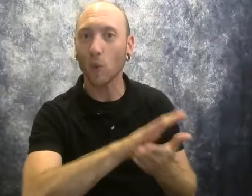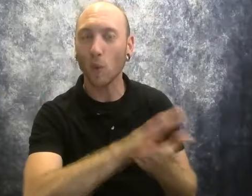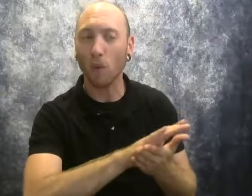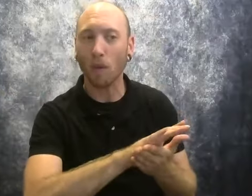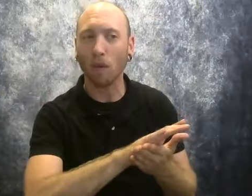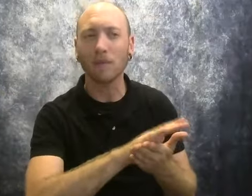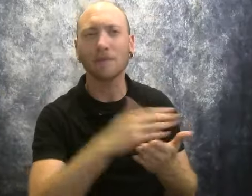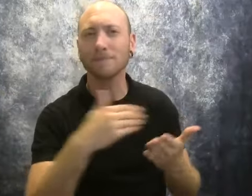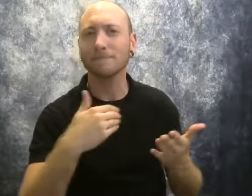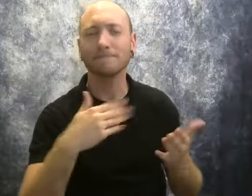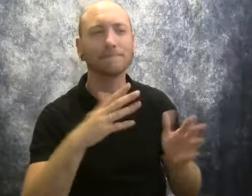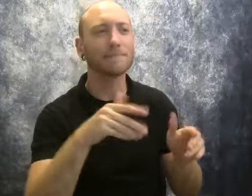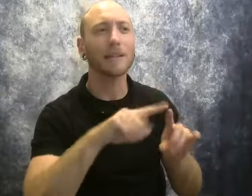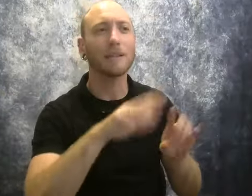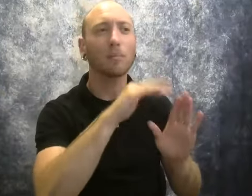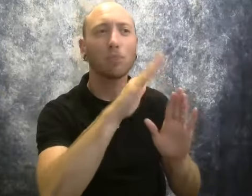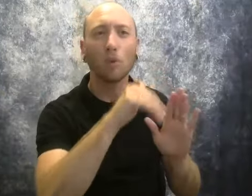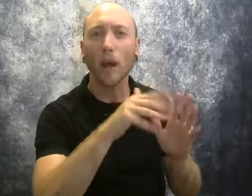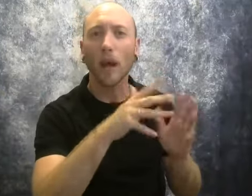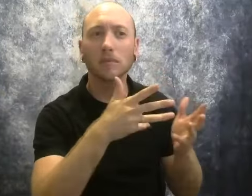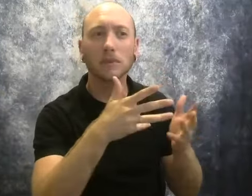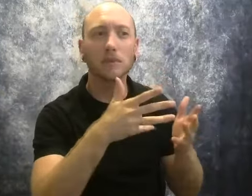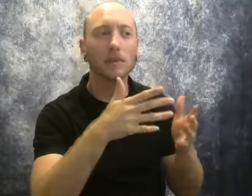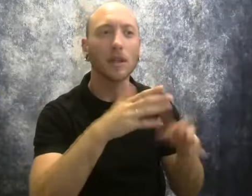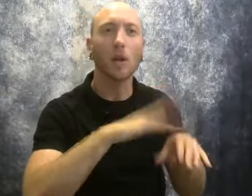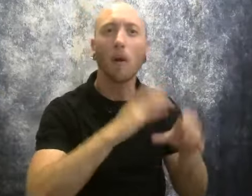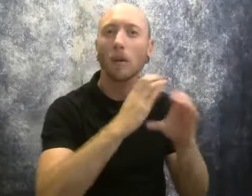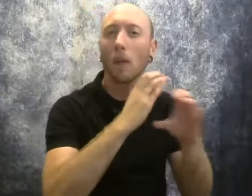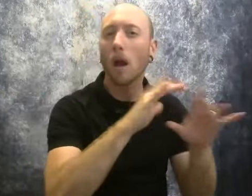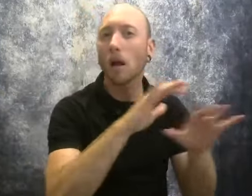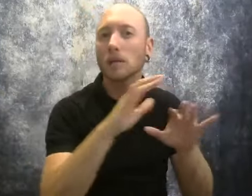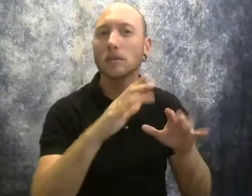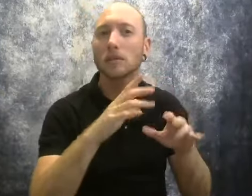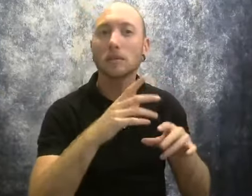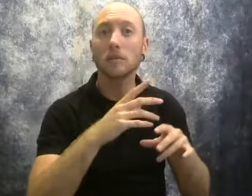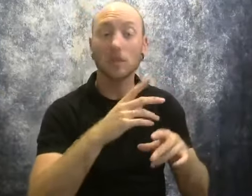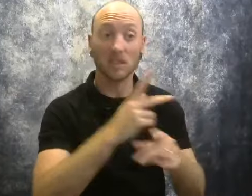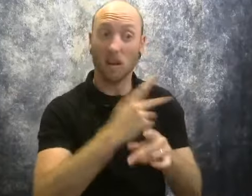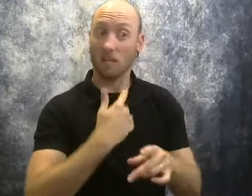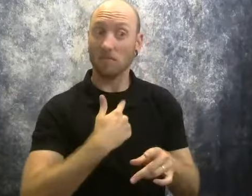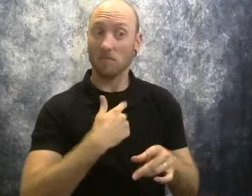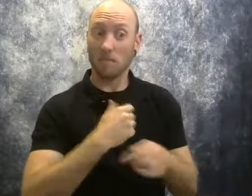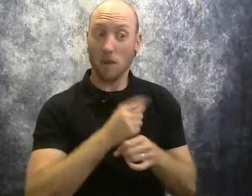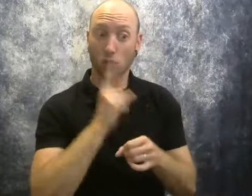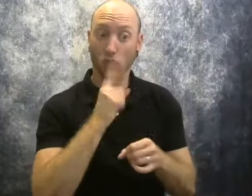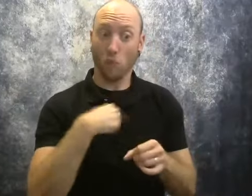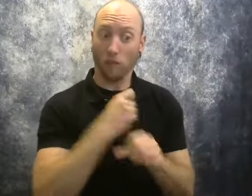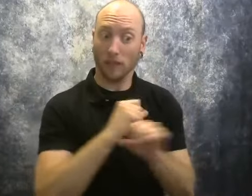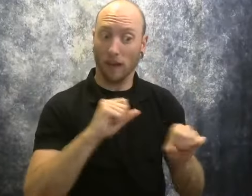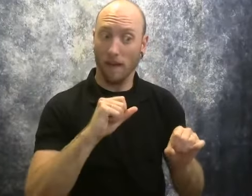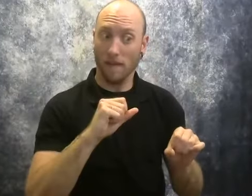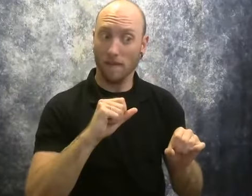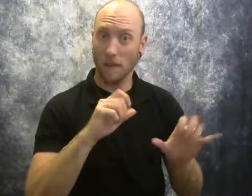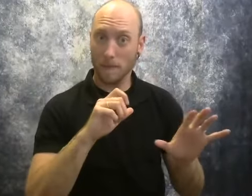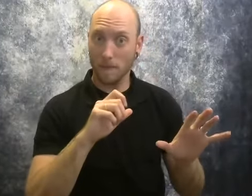in schools, and we were delivering a whole lot of programs, from how to ride a bike, get on a bus, all that stuff, to keeping ourselves